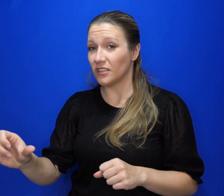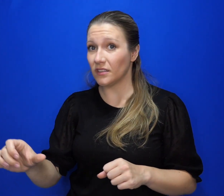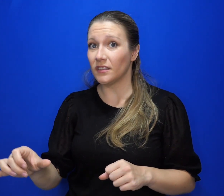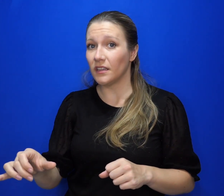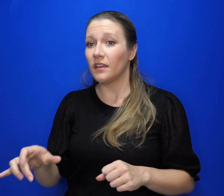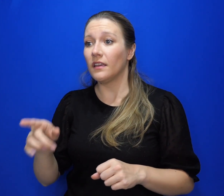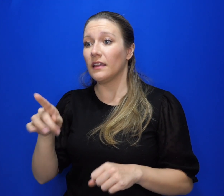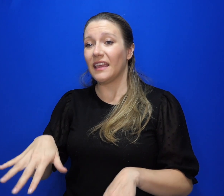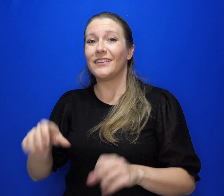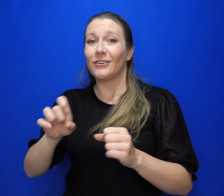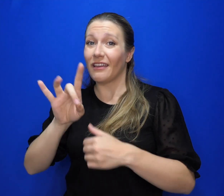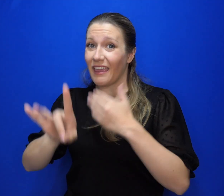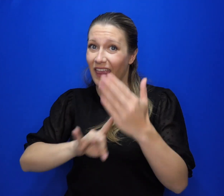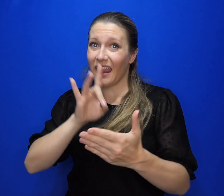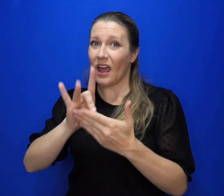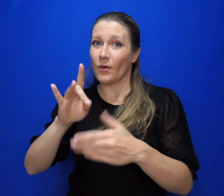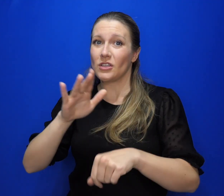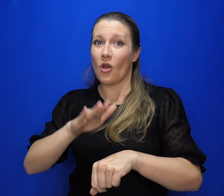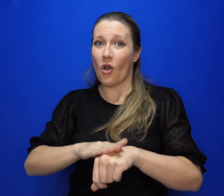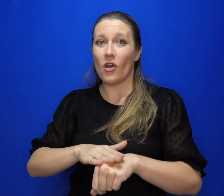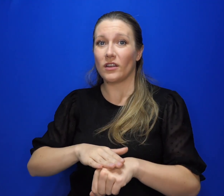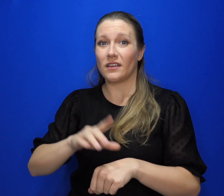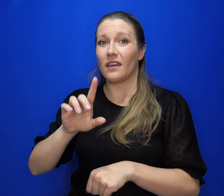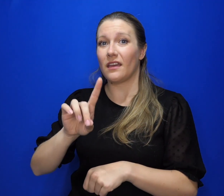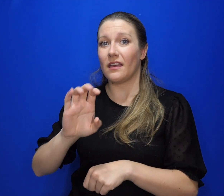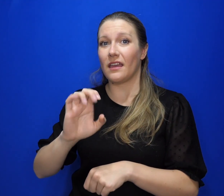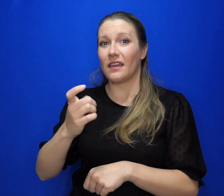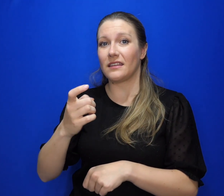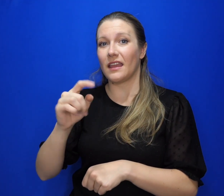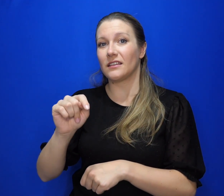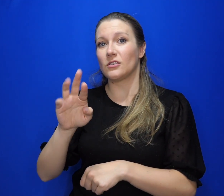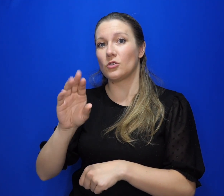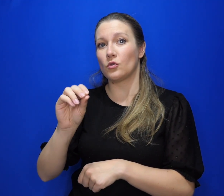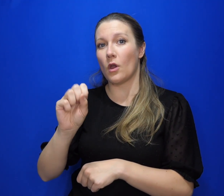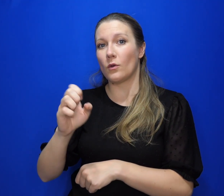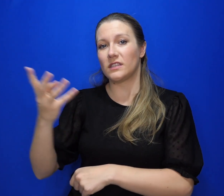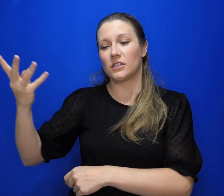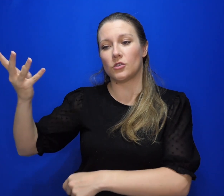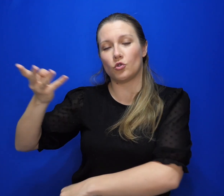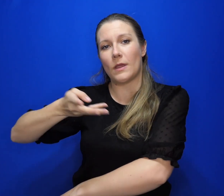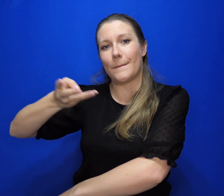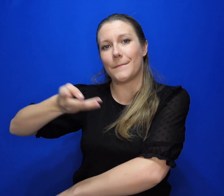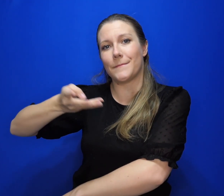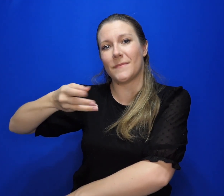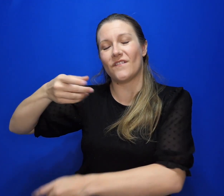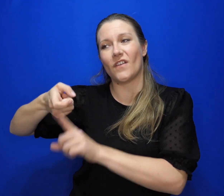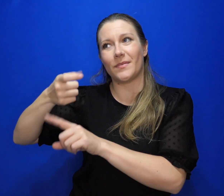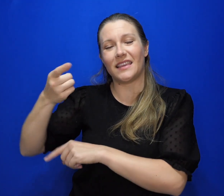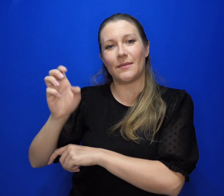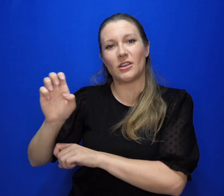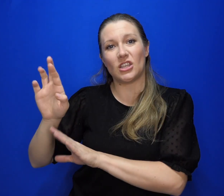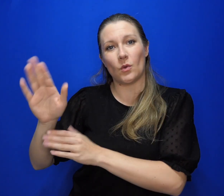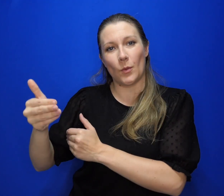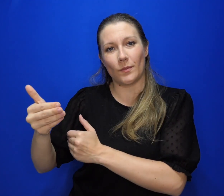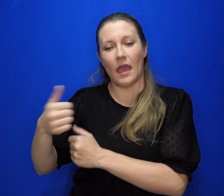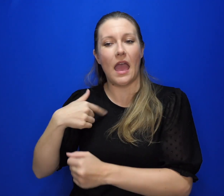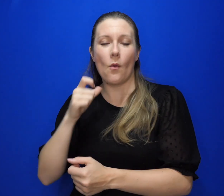Beyond. Well, what it took was 8 hours on a dextrose drip in the ER. Yeah. So anyway, I won't ruin